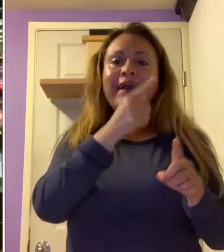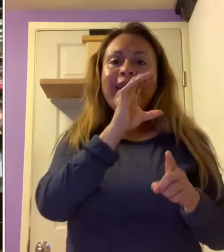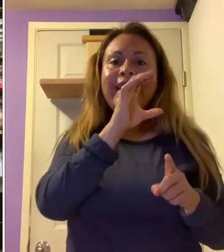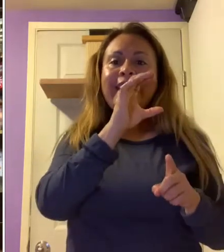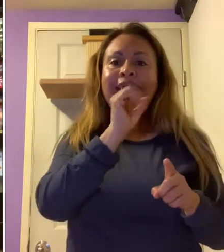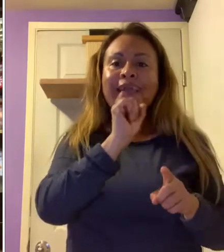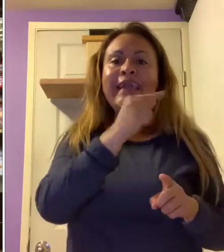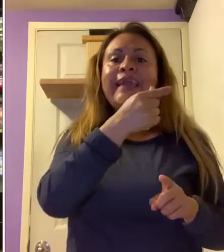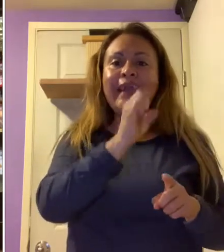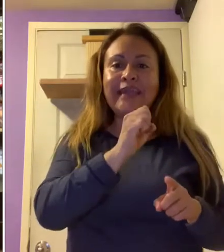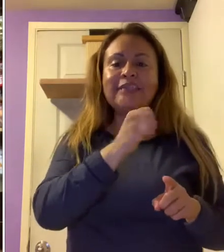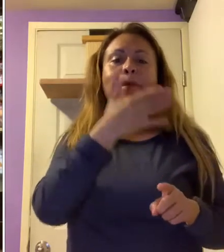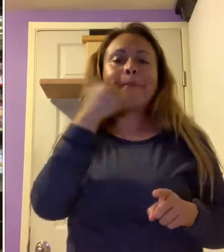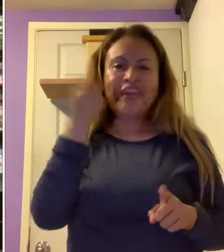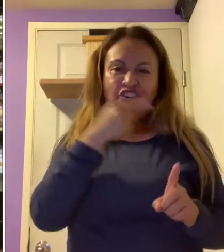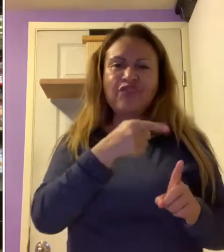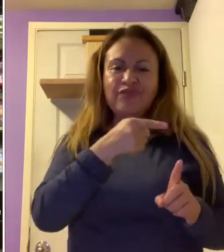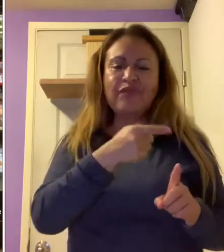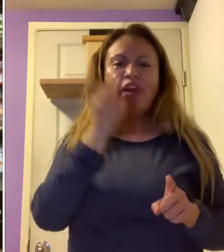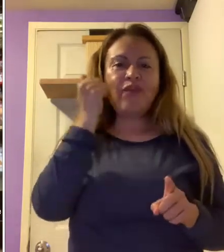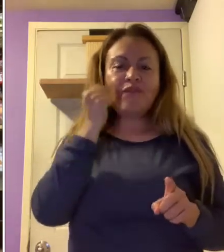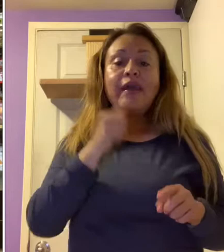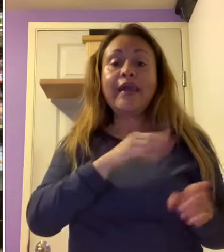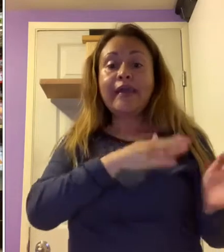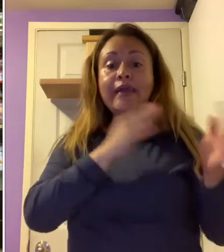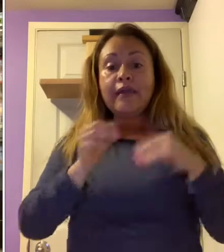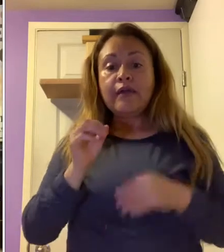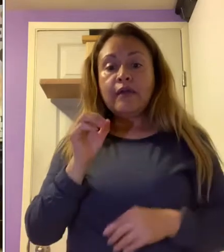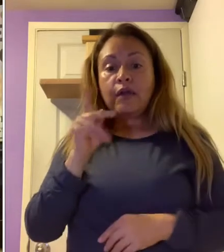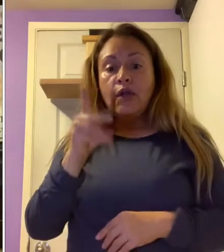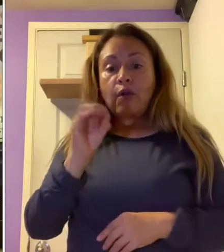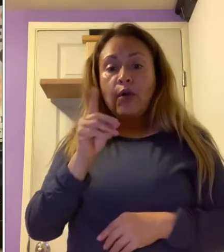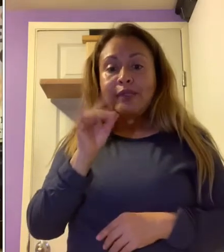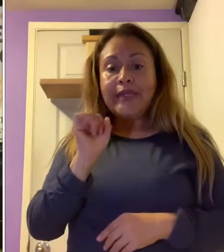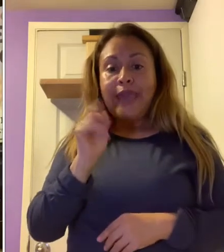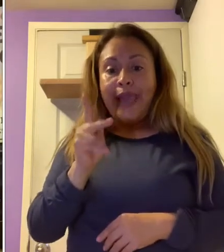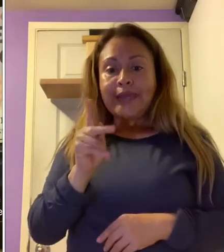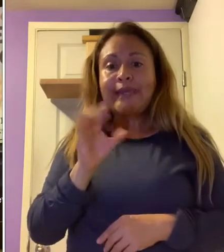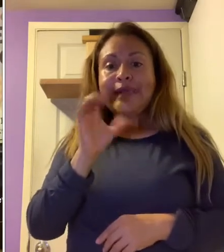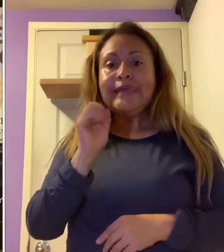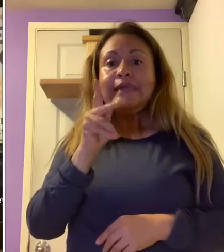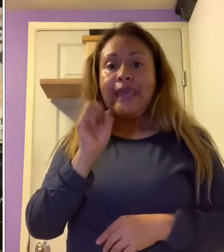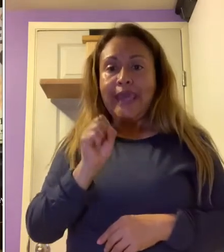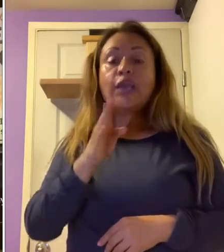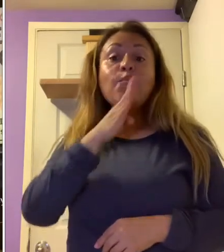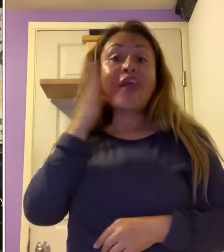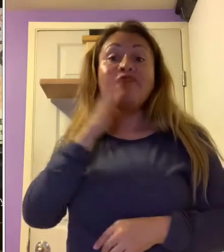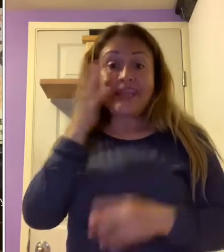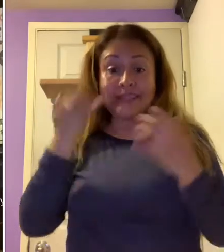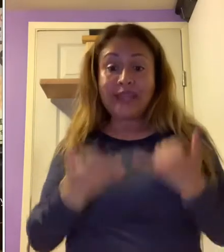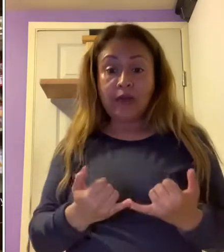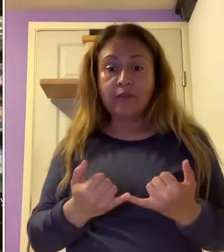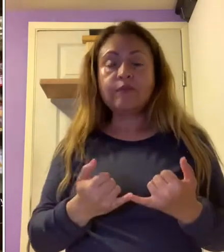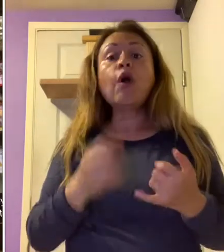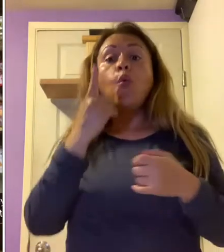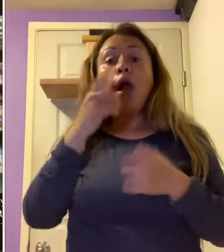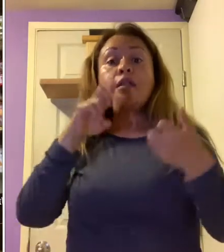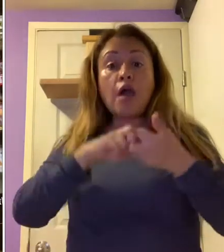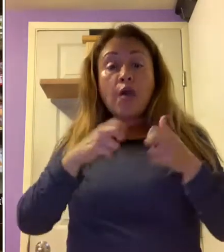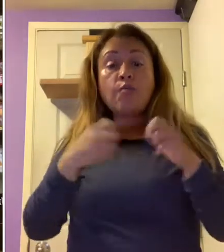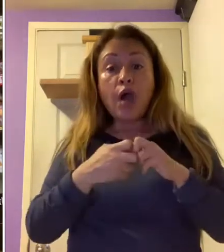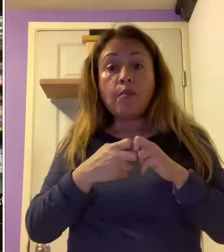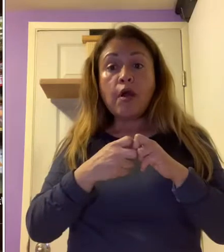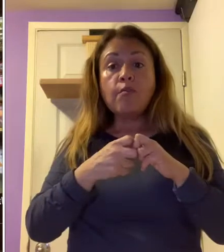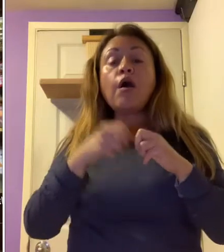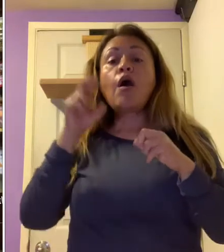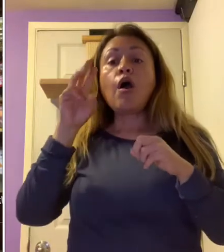day, every day. Going down to breakfast land here. Kodiak cakes, very popular because they make the high protein pancake mixes. The